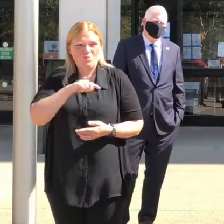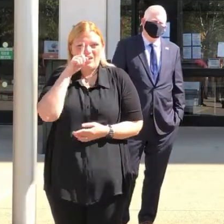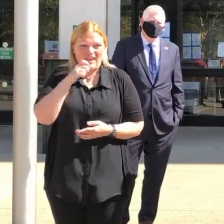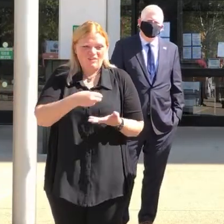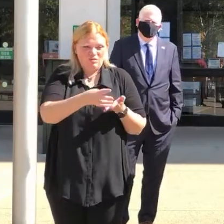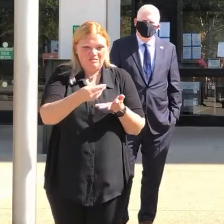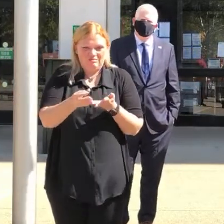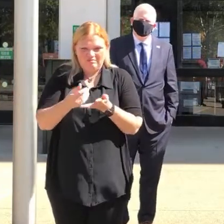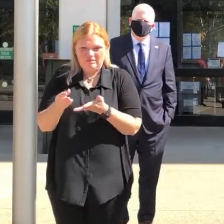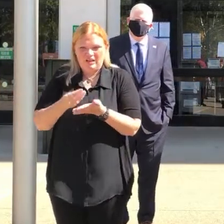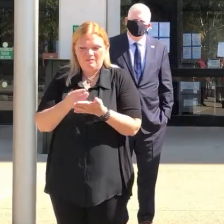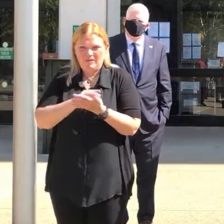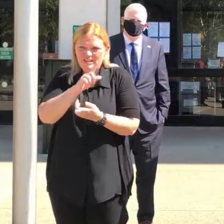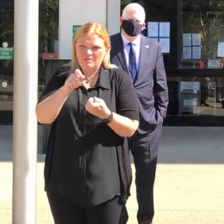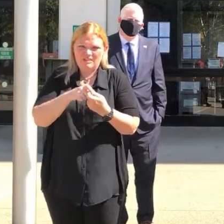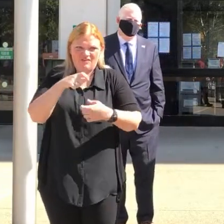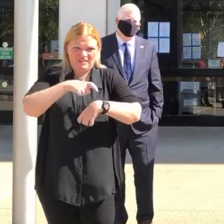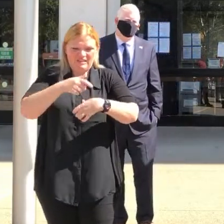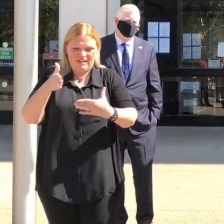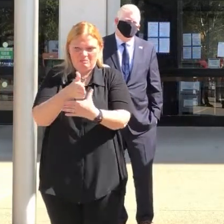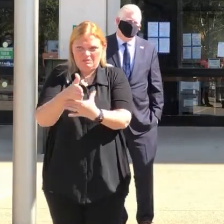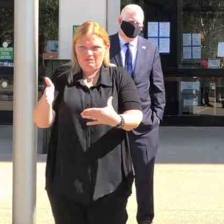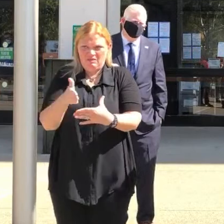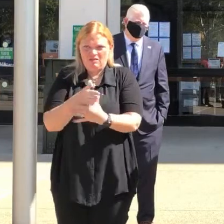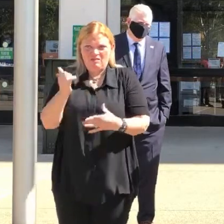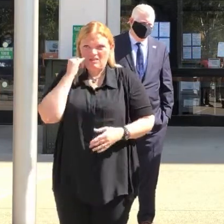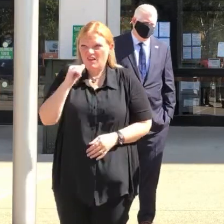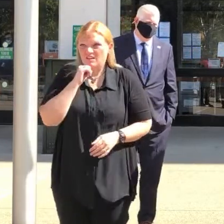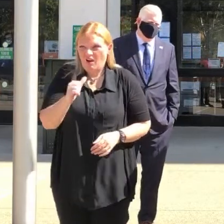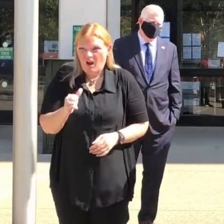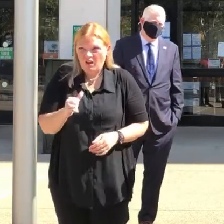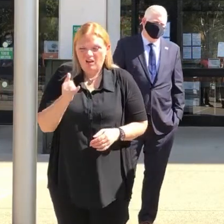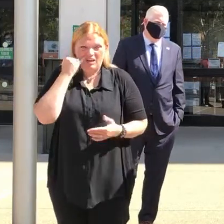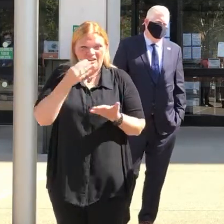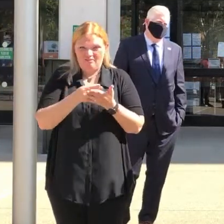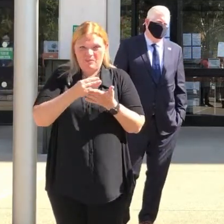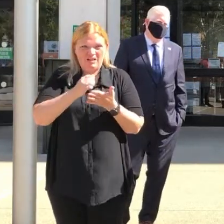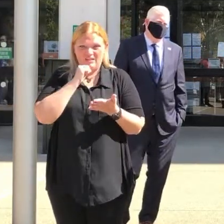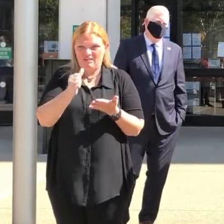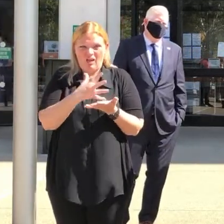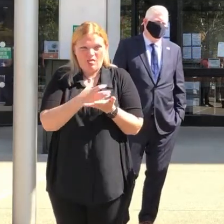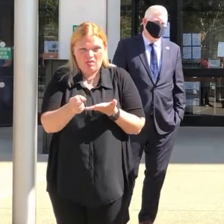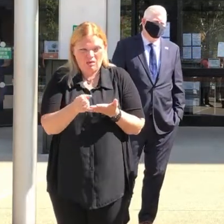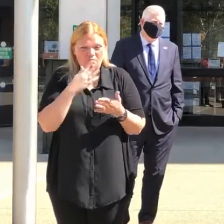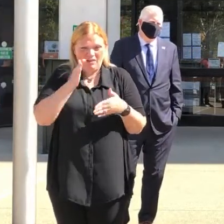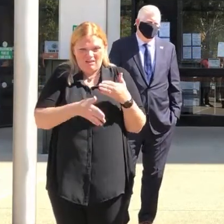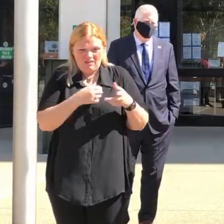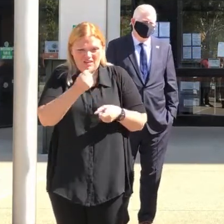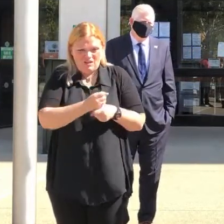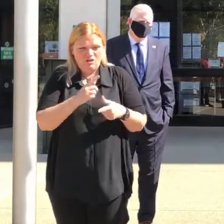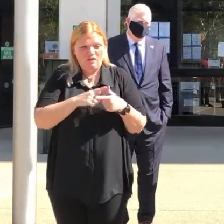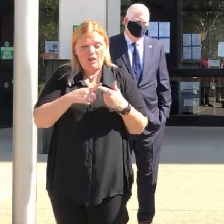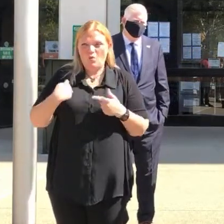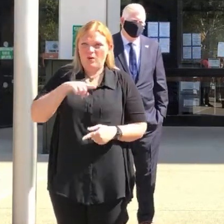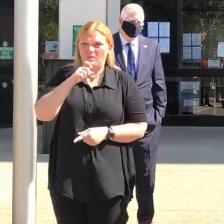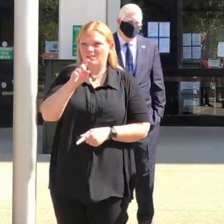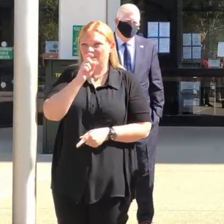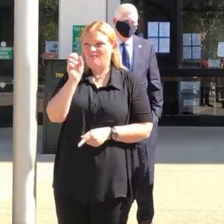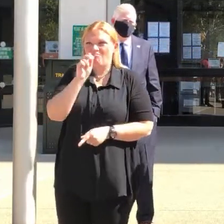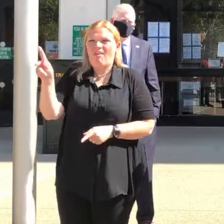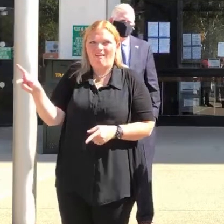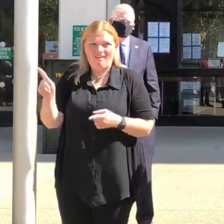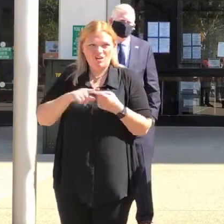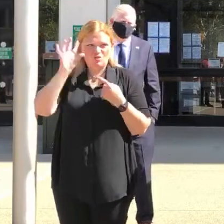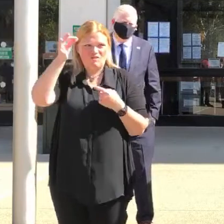the money by a particular timeline. And if we do not, if the money is not spent by the end of this year, we have to return whatever is unspent to